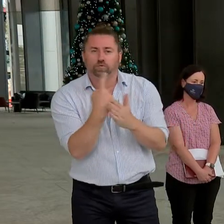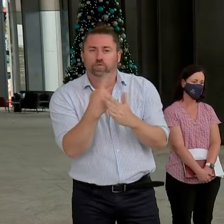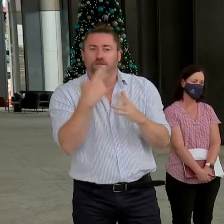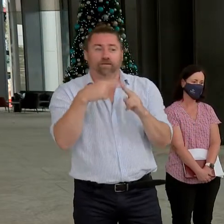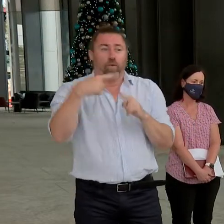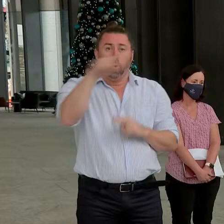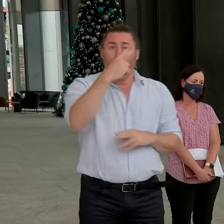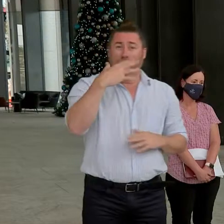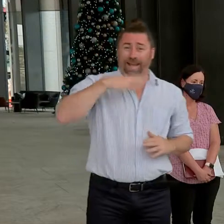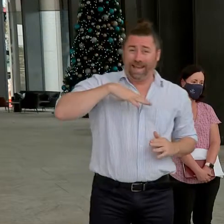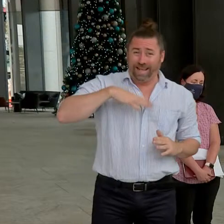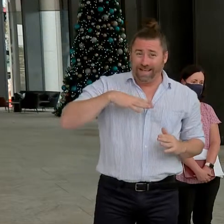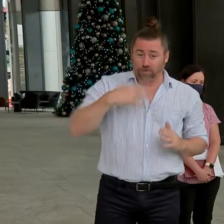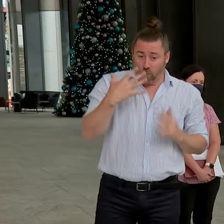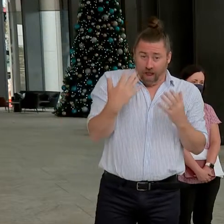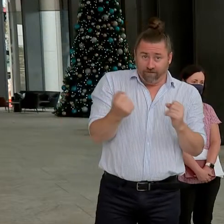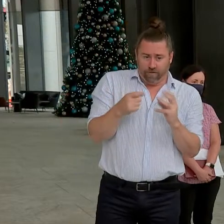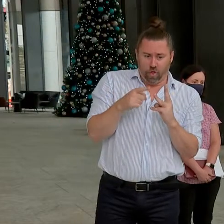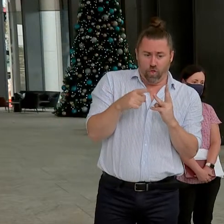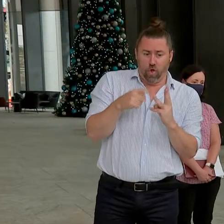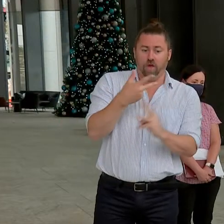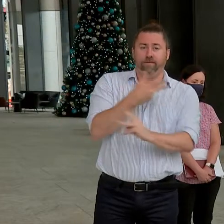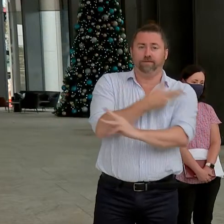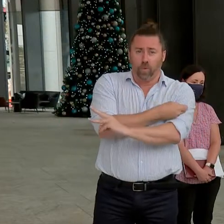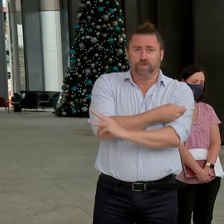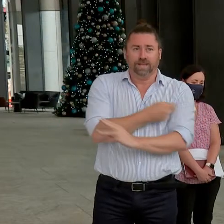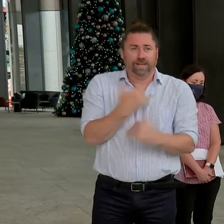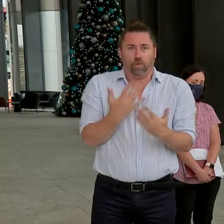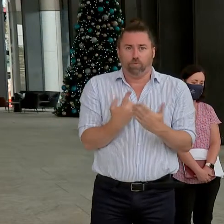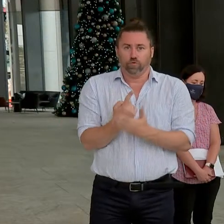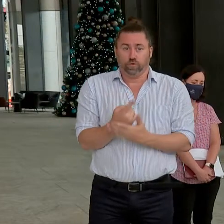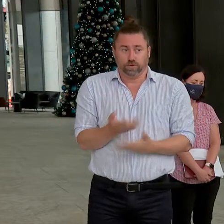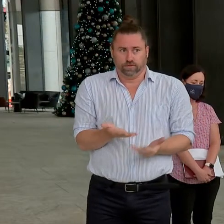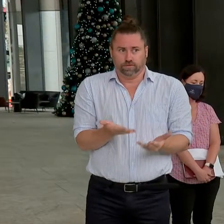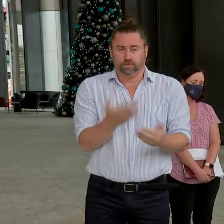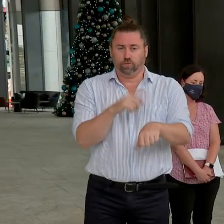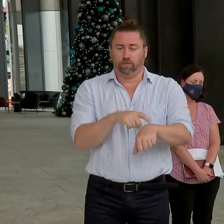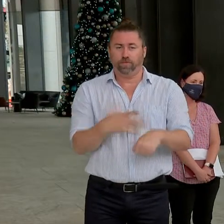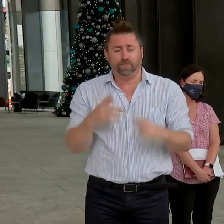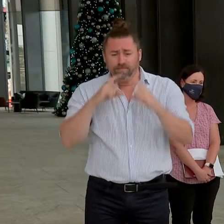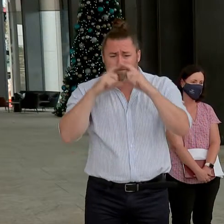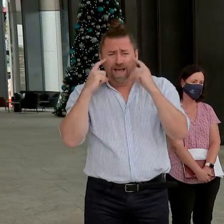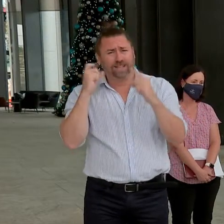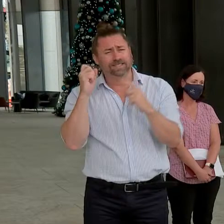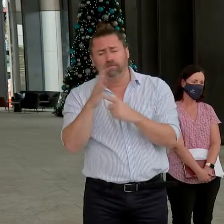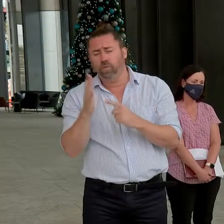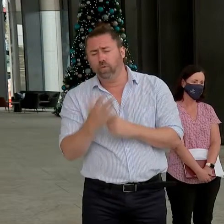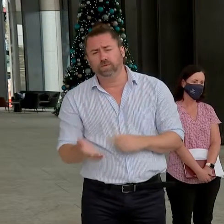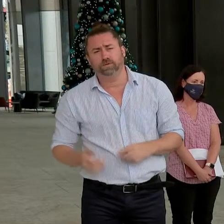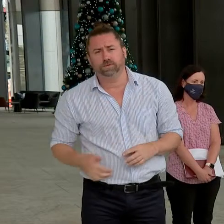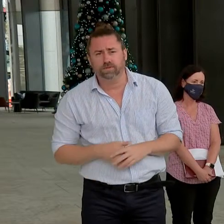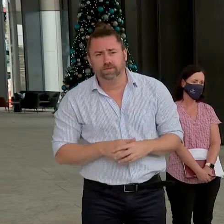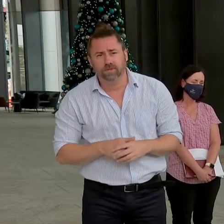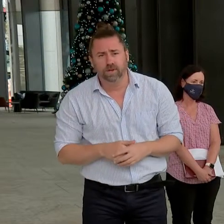rationale behind measures such as the mask. So they are critical. Even though we